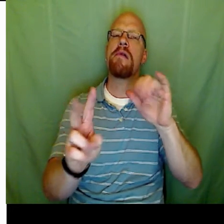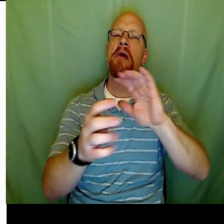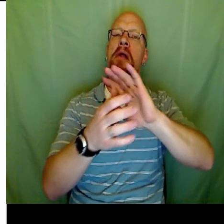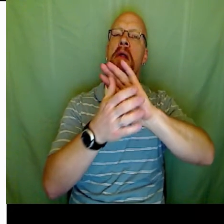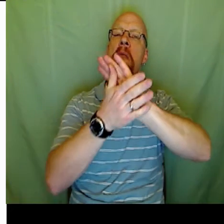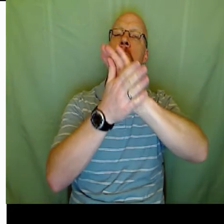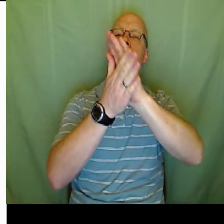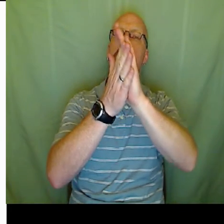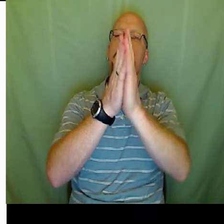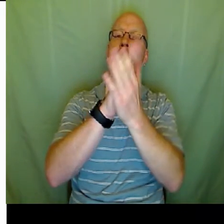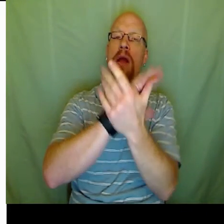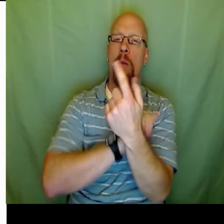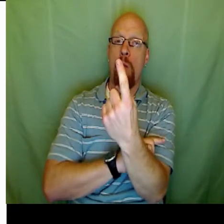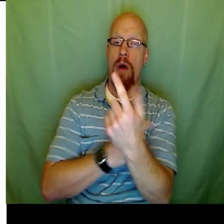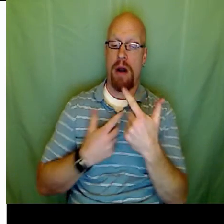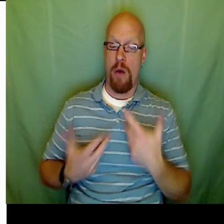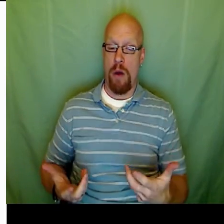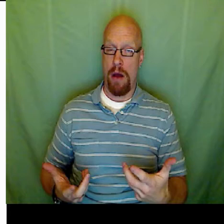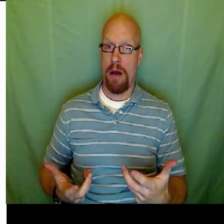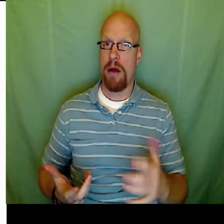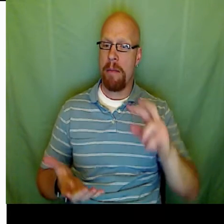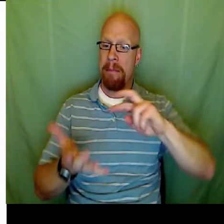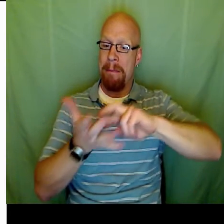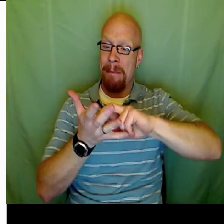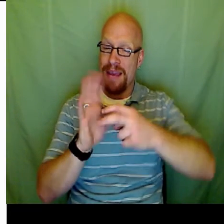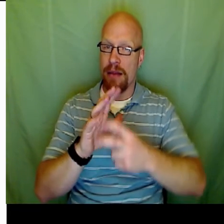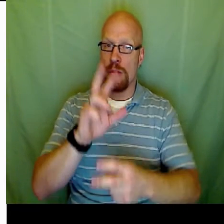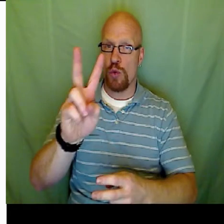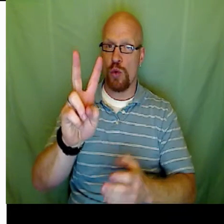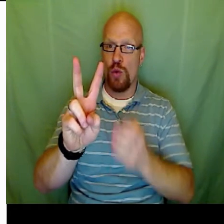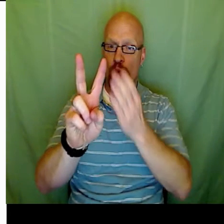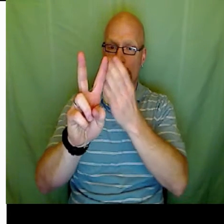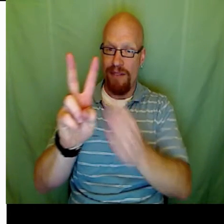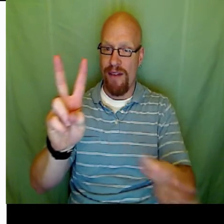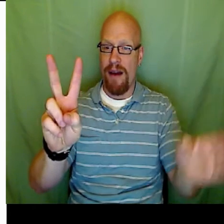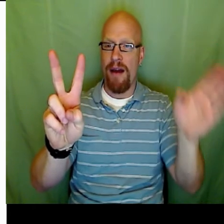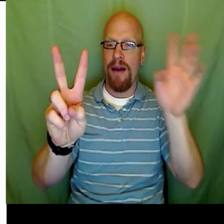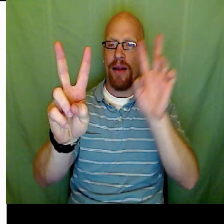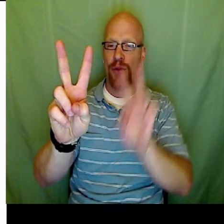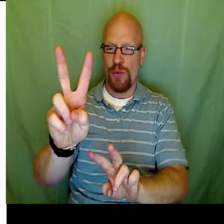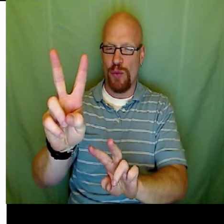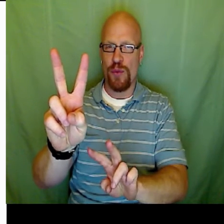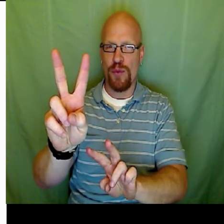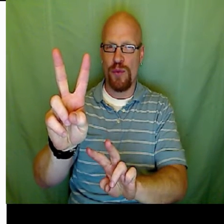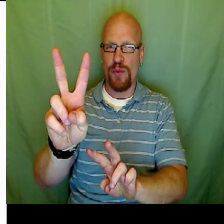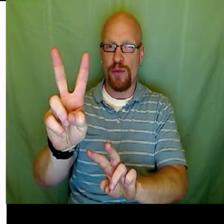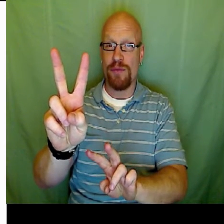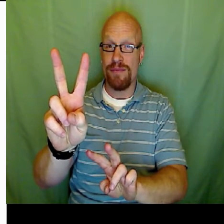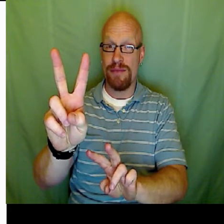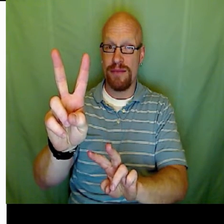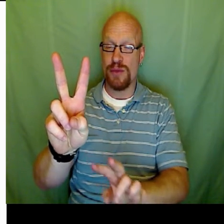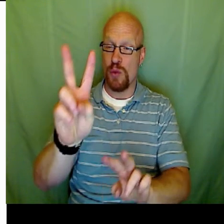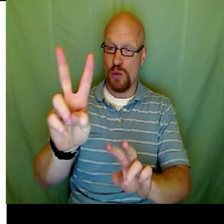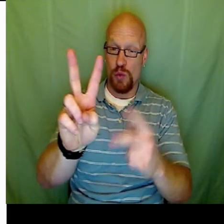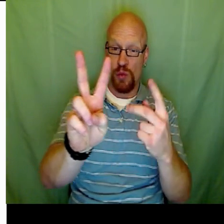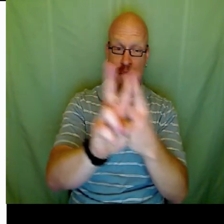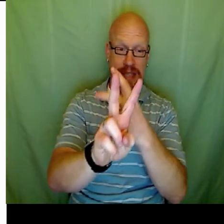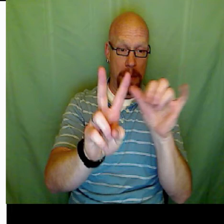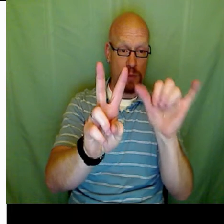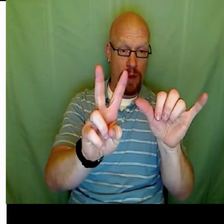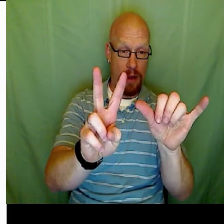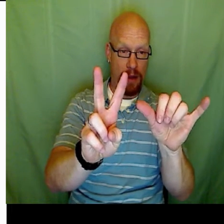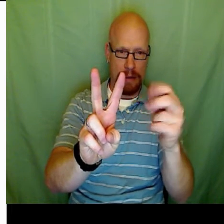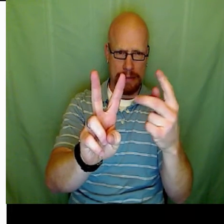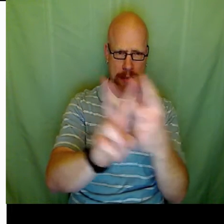the y hanging out there. I want 2 to become a 1. So if we divide 2 by 2, it will